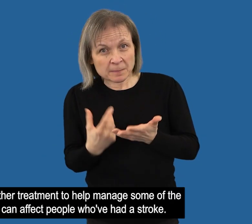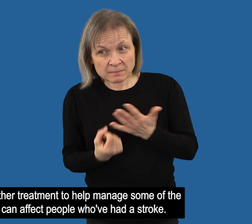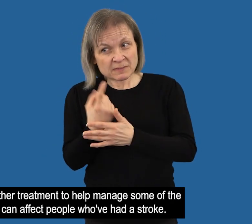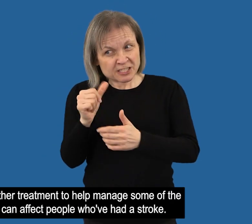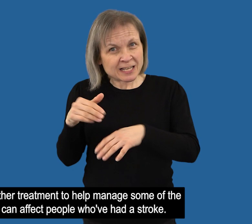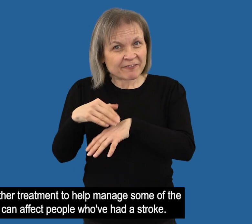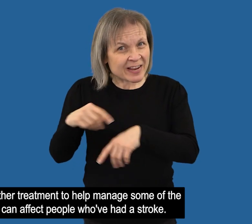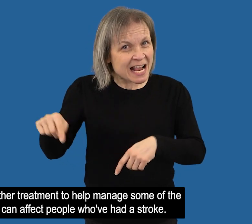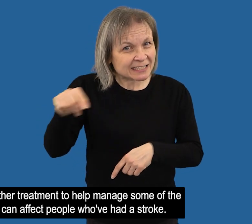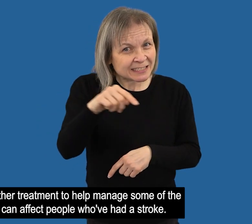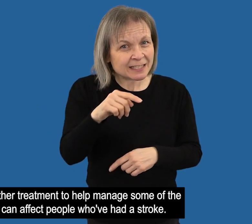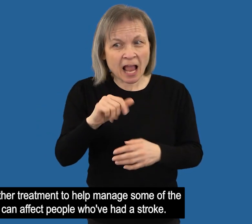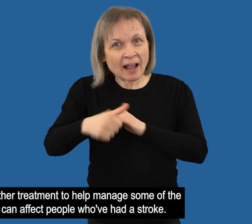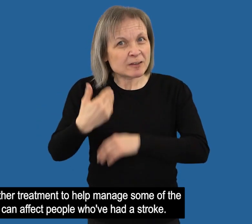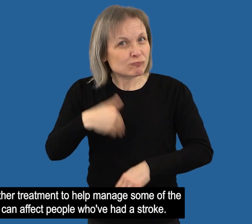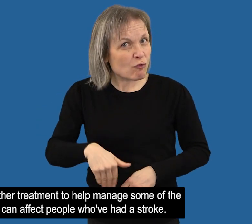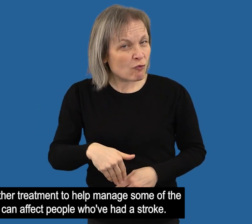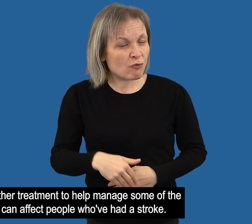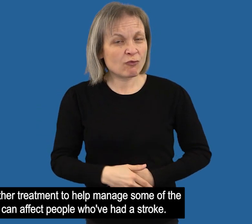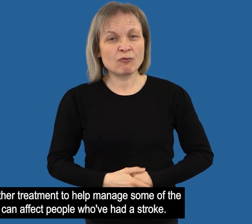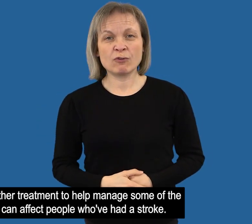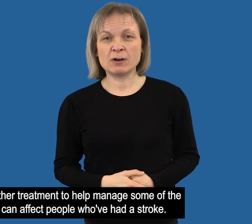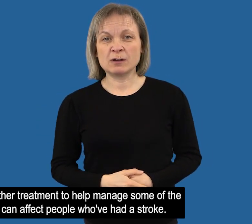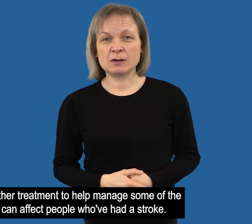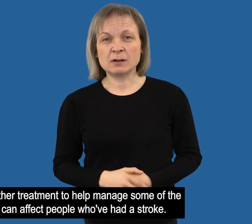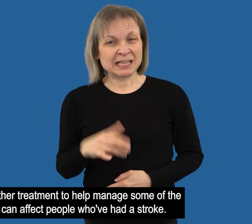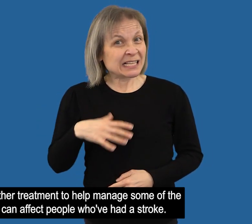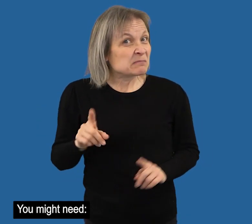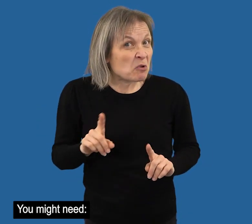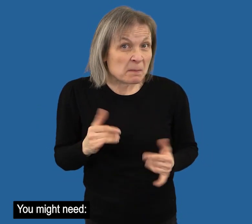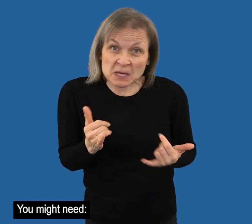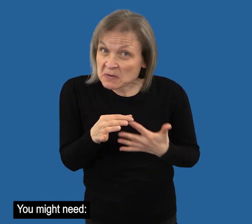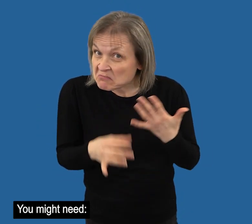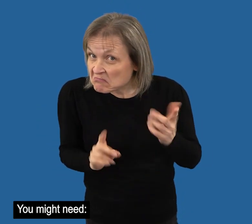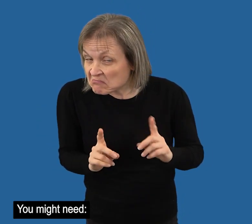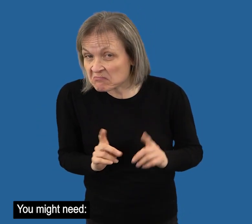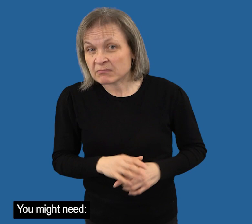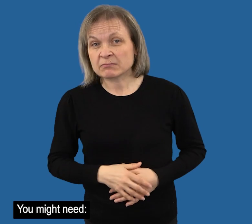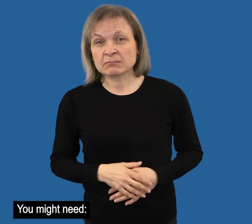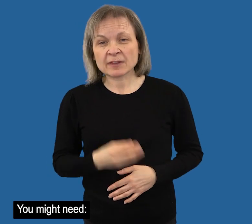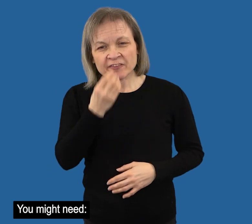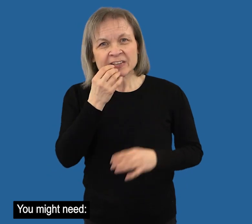the problems that can affect people who've had a stroke. You might need